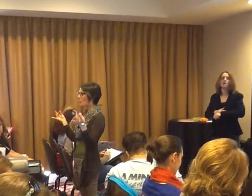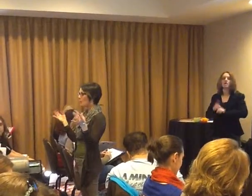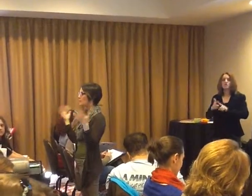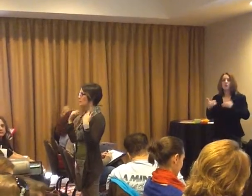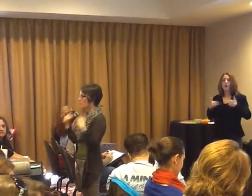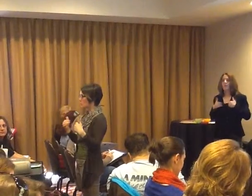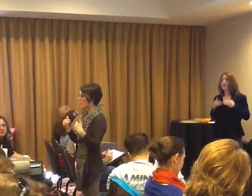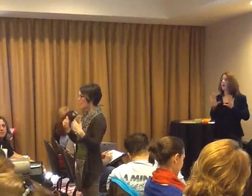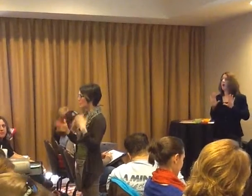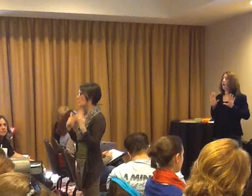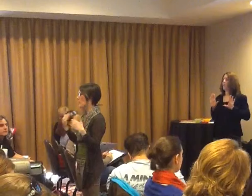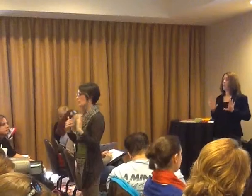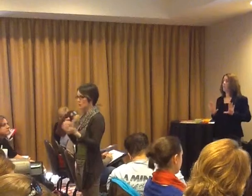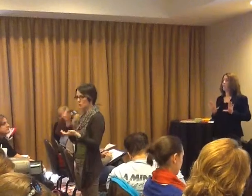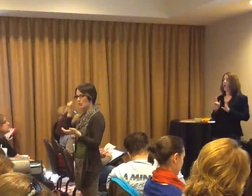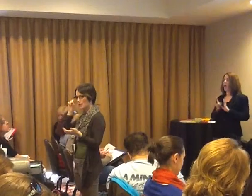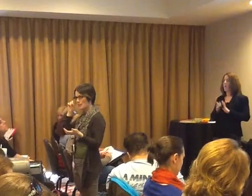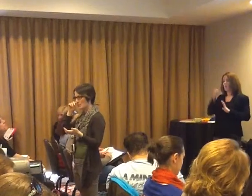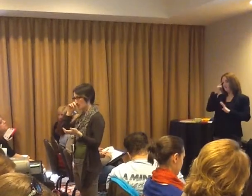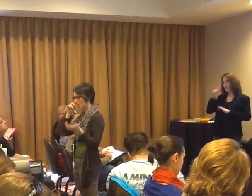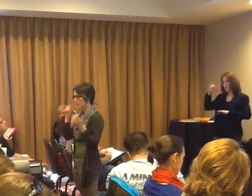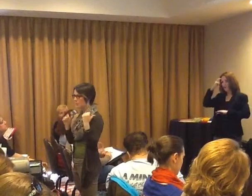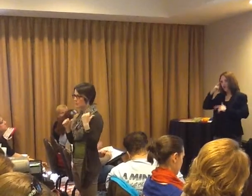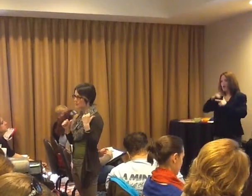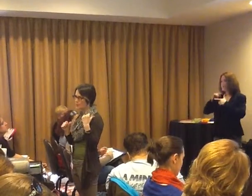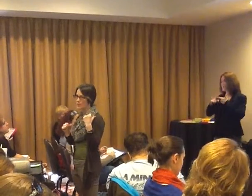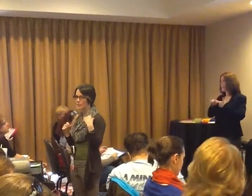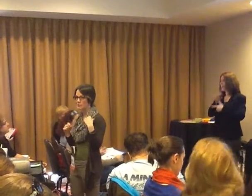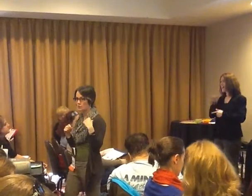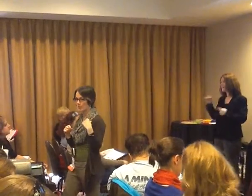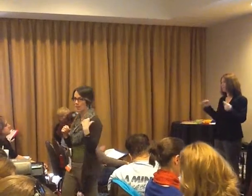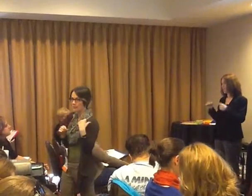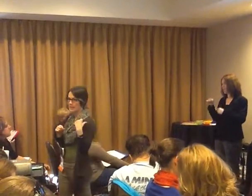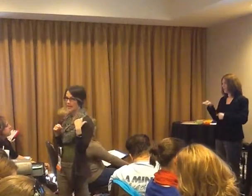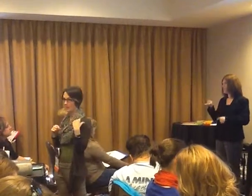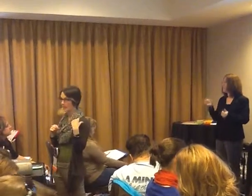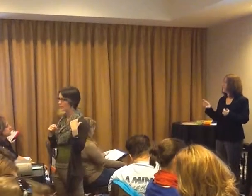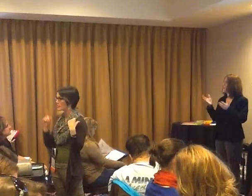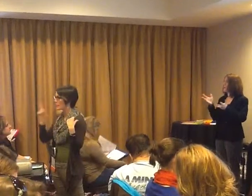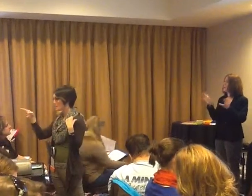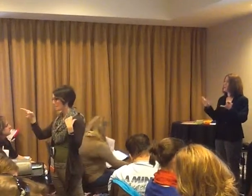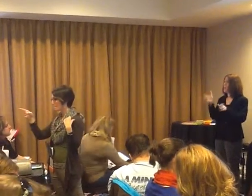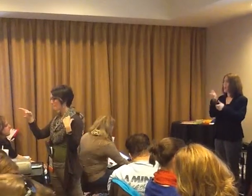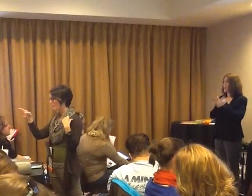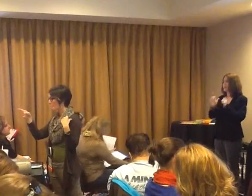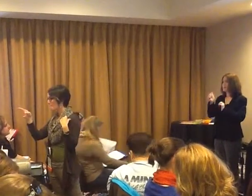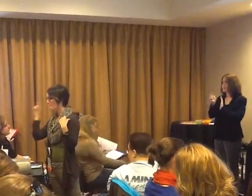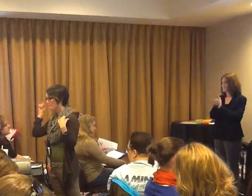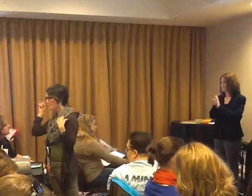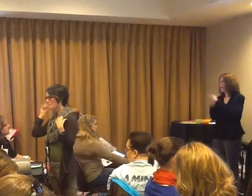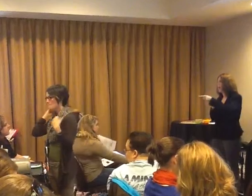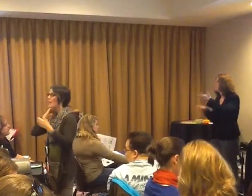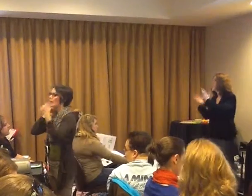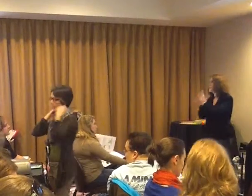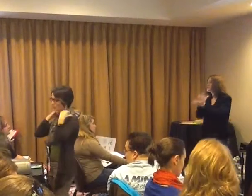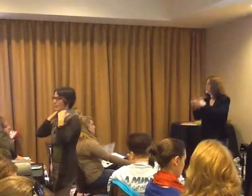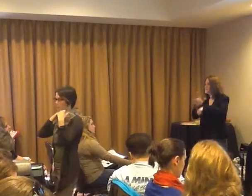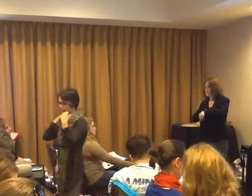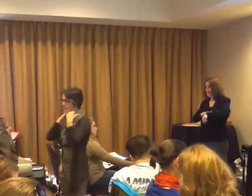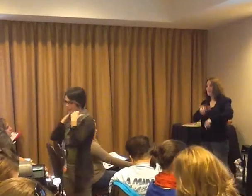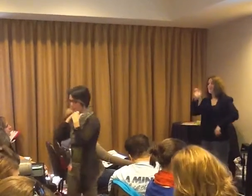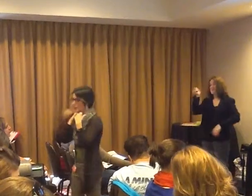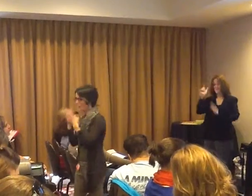zen moment for their brain, we're actually doing a disservice. He was recommending you do that every 10 minutes. I was going to ask you, what was the time? He